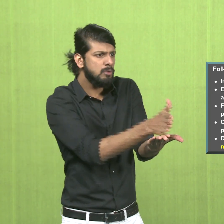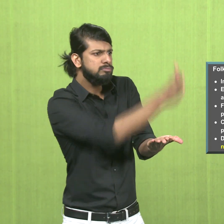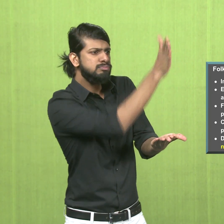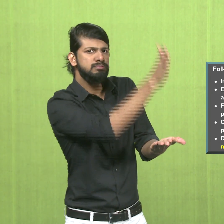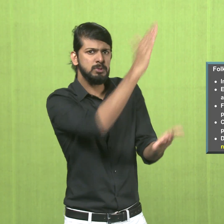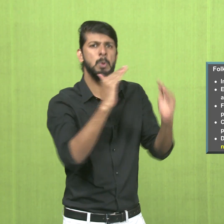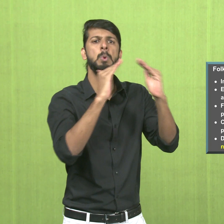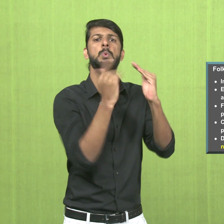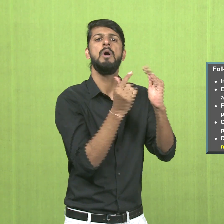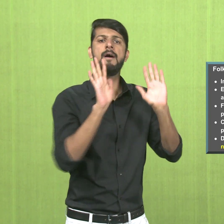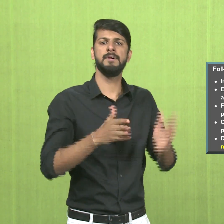or the ground.